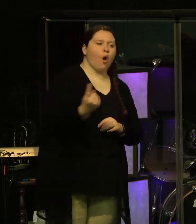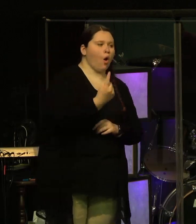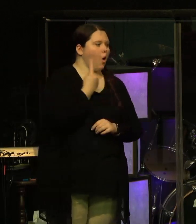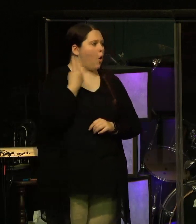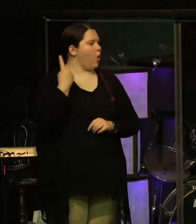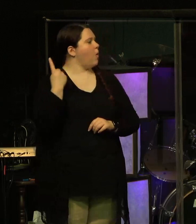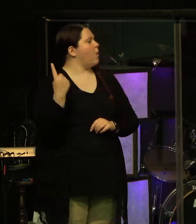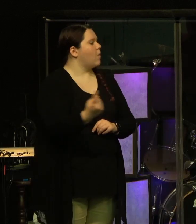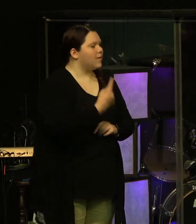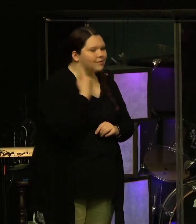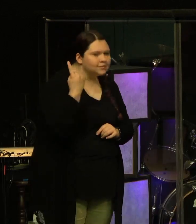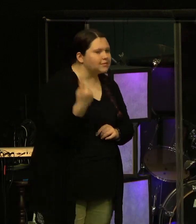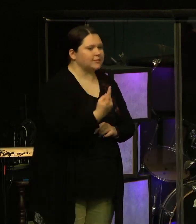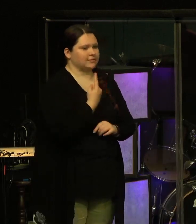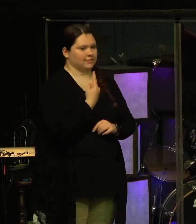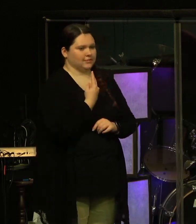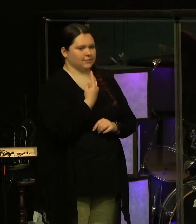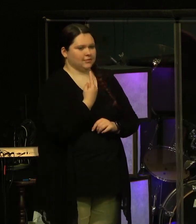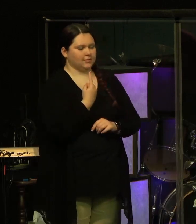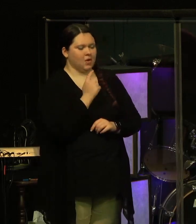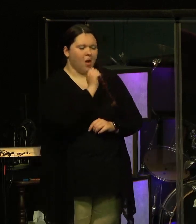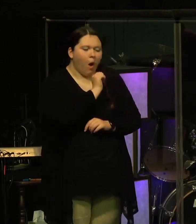all the time. I mean,